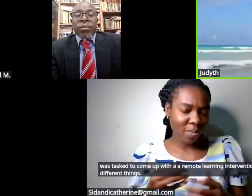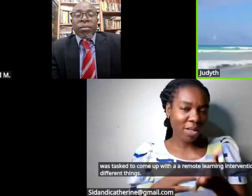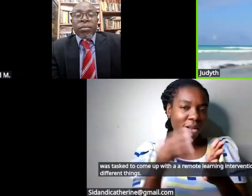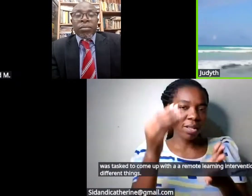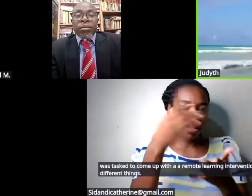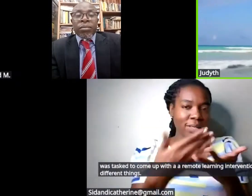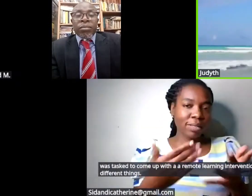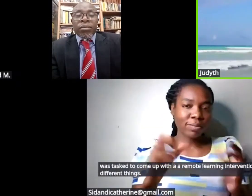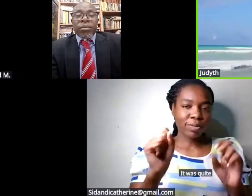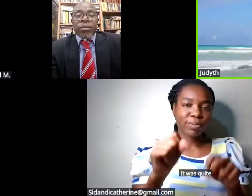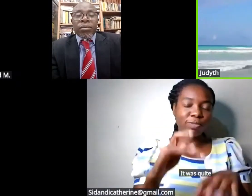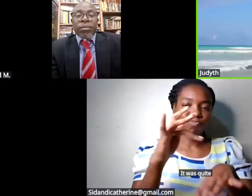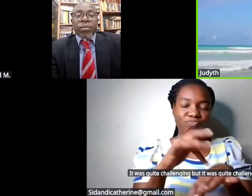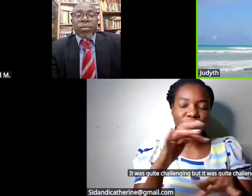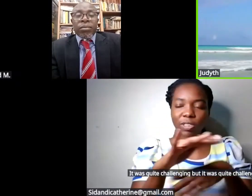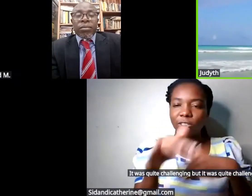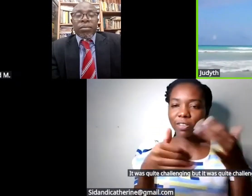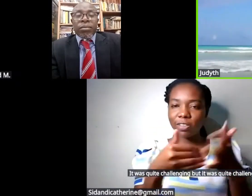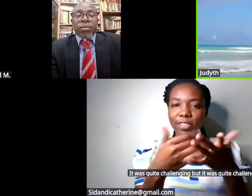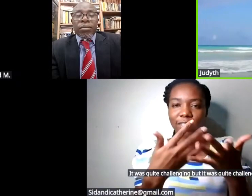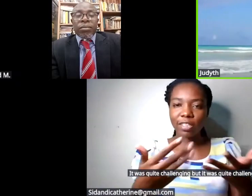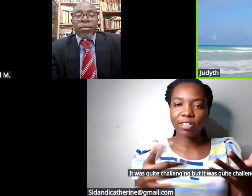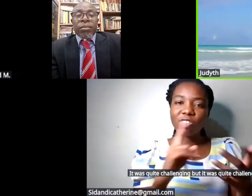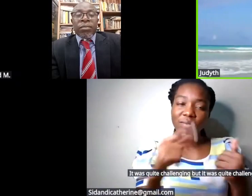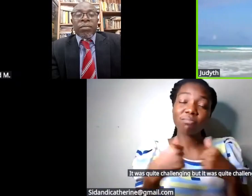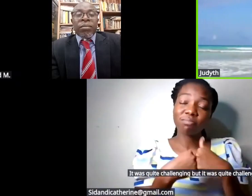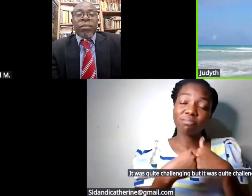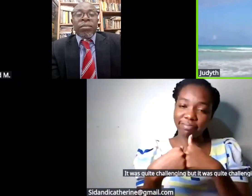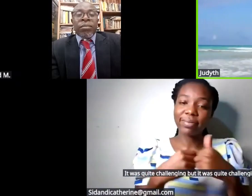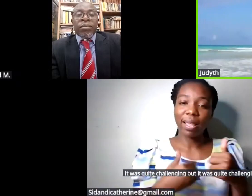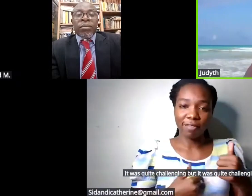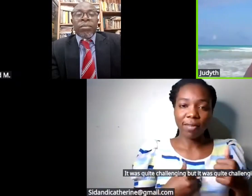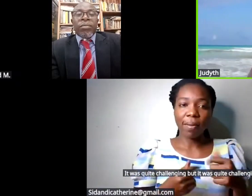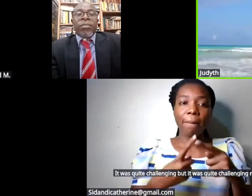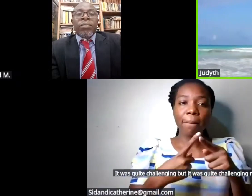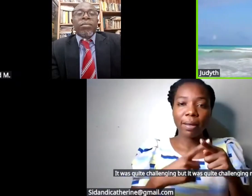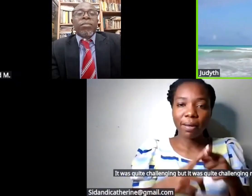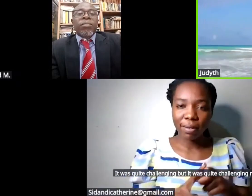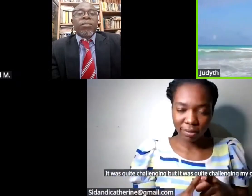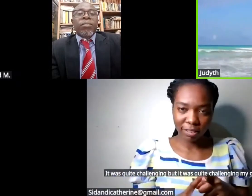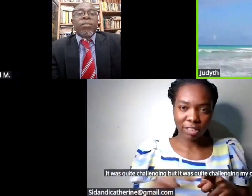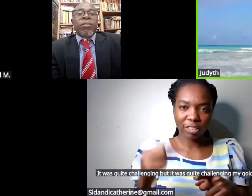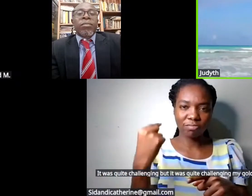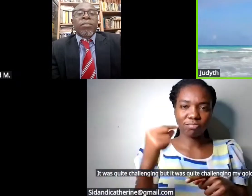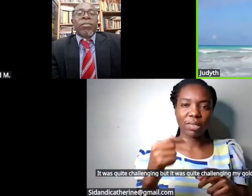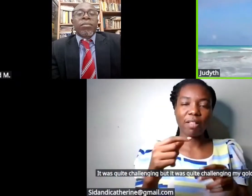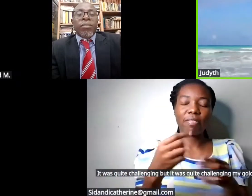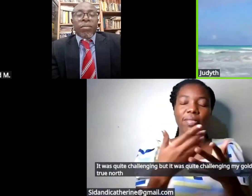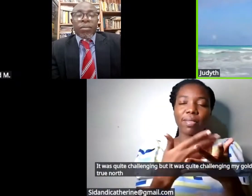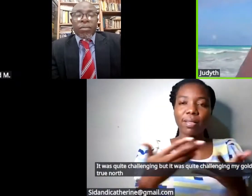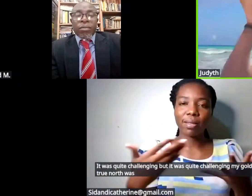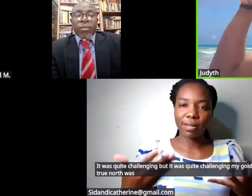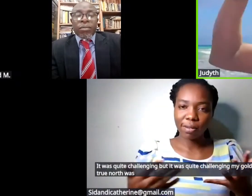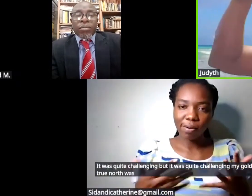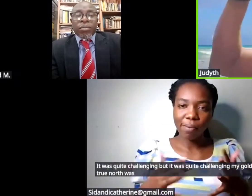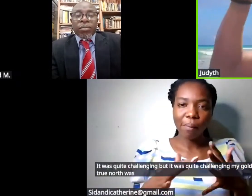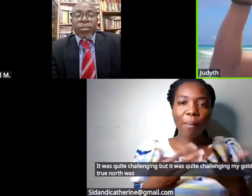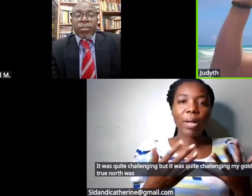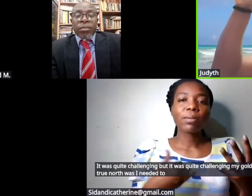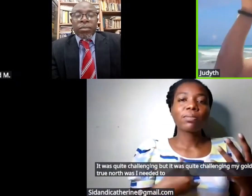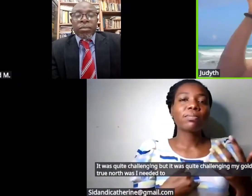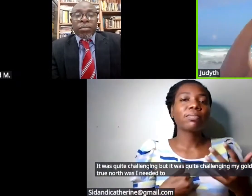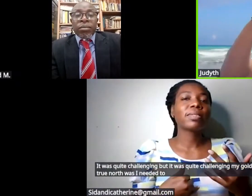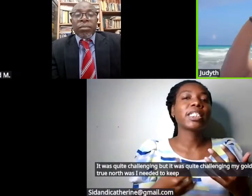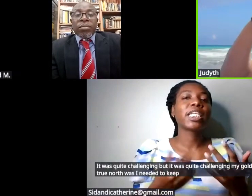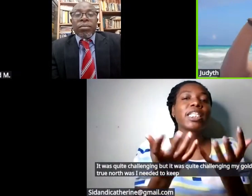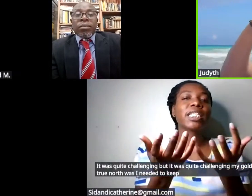quite challenging, but my golden thread or my true north was I needed to keep these